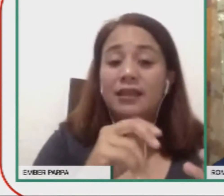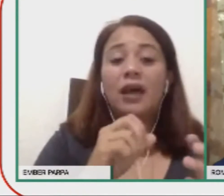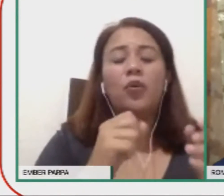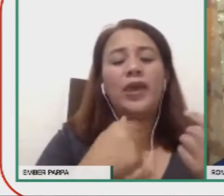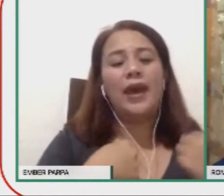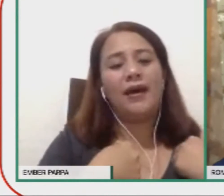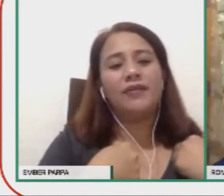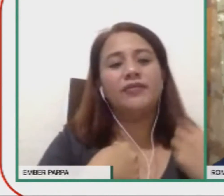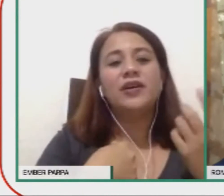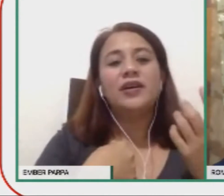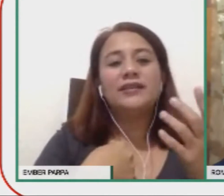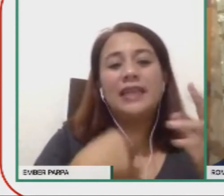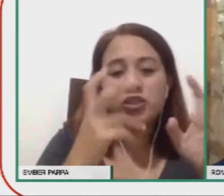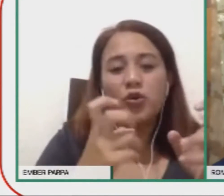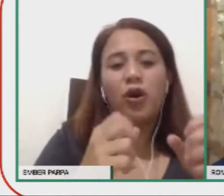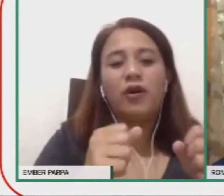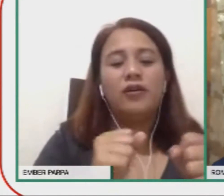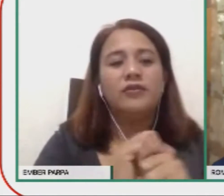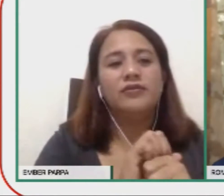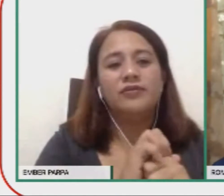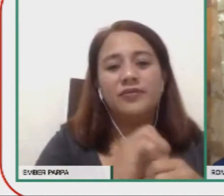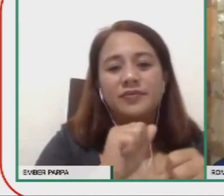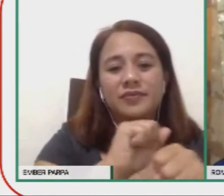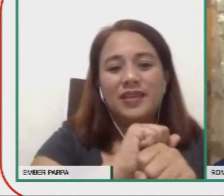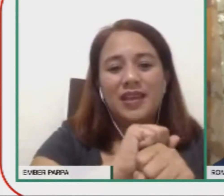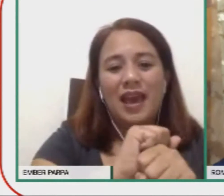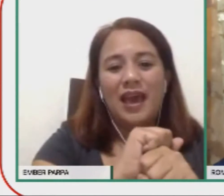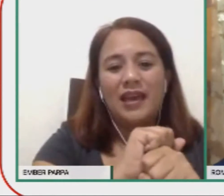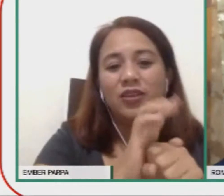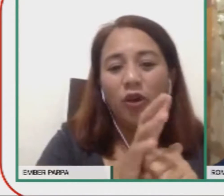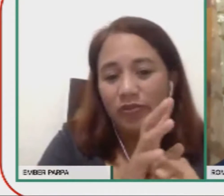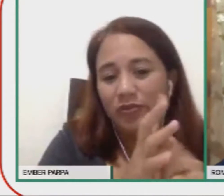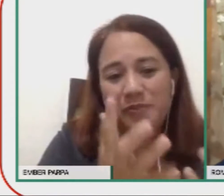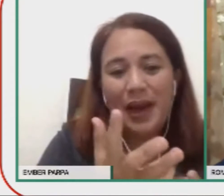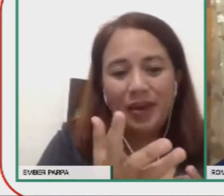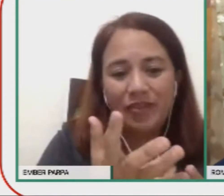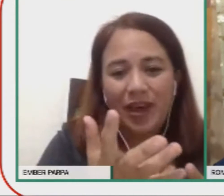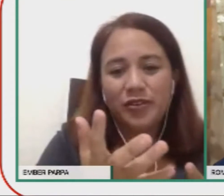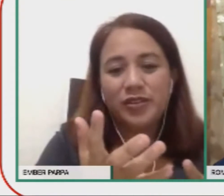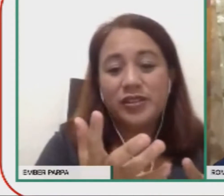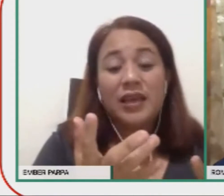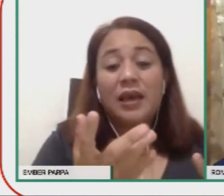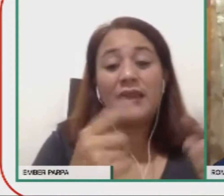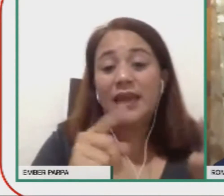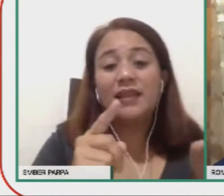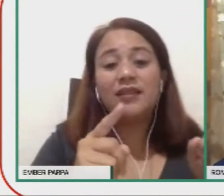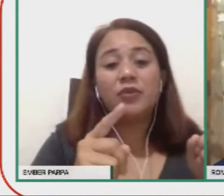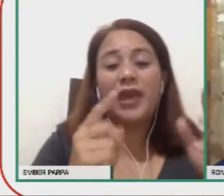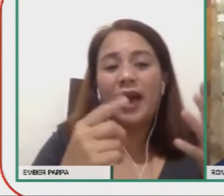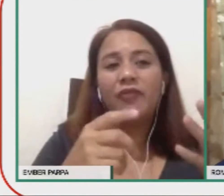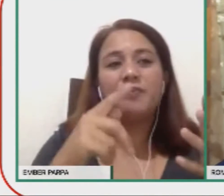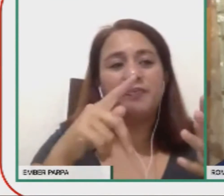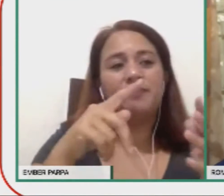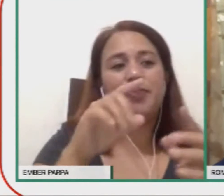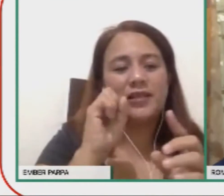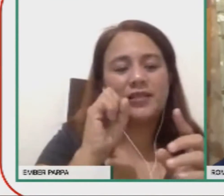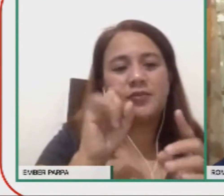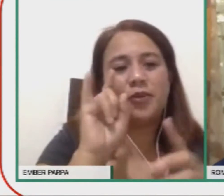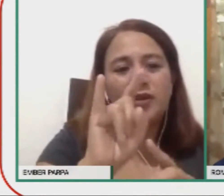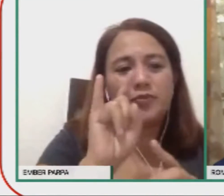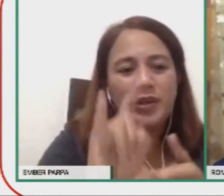now, we have the issue of info virus, and yet we have